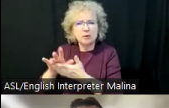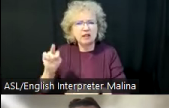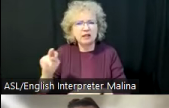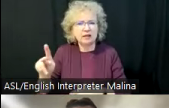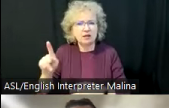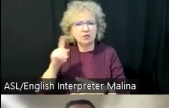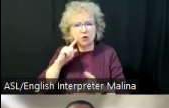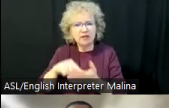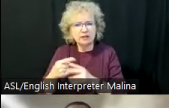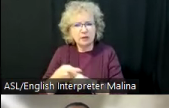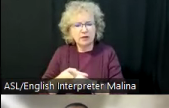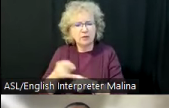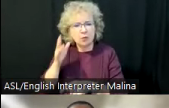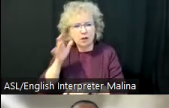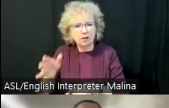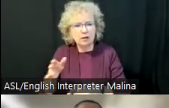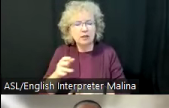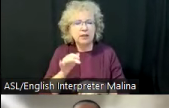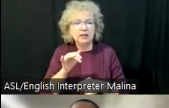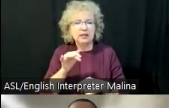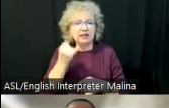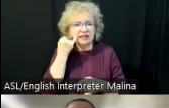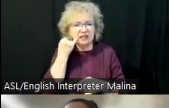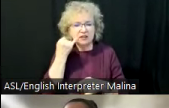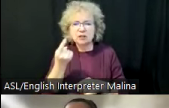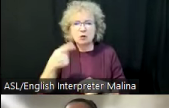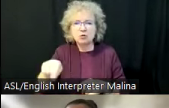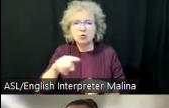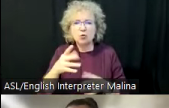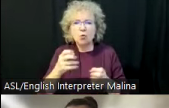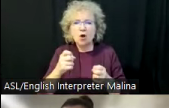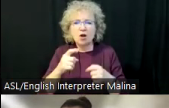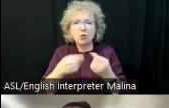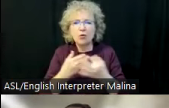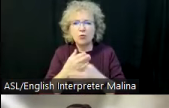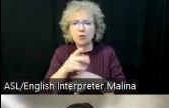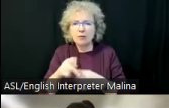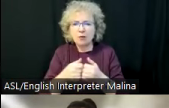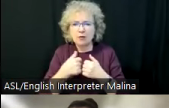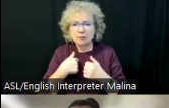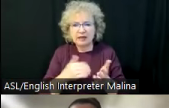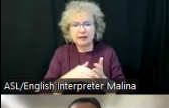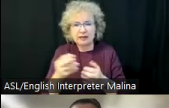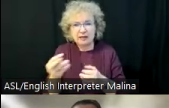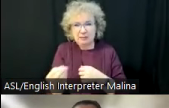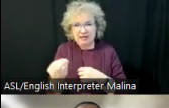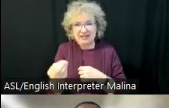orientation as well. Just in case somebody wants to go through this PowerPoint with me again on Monday.